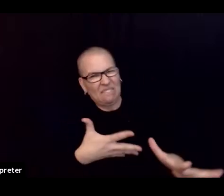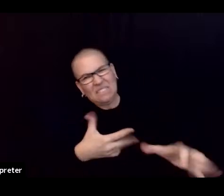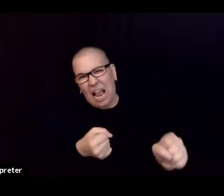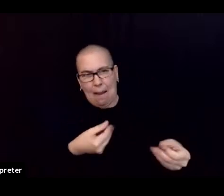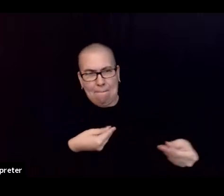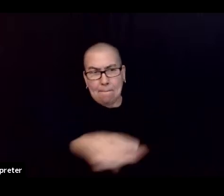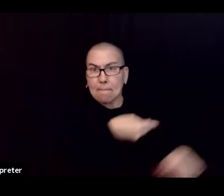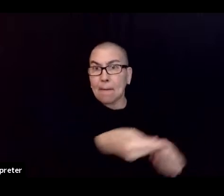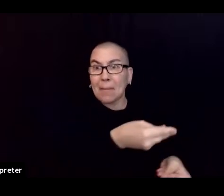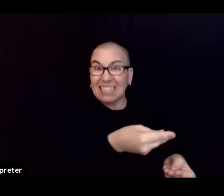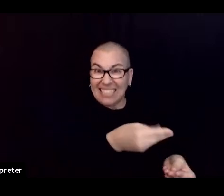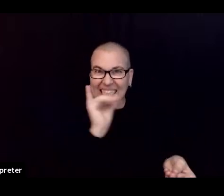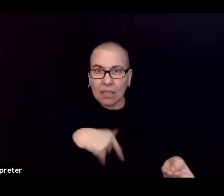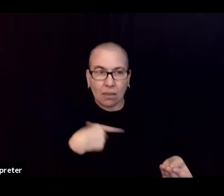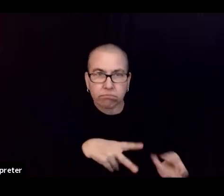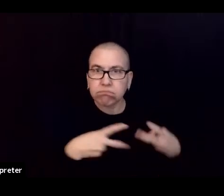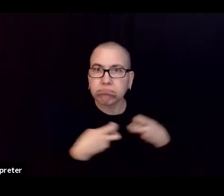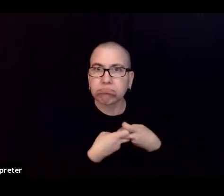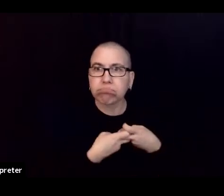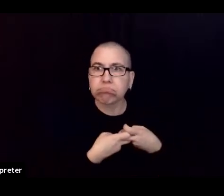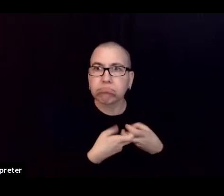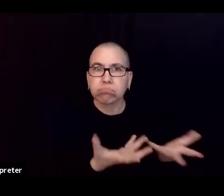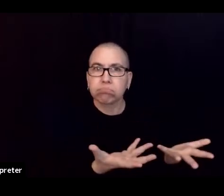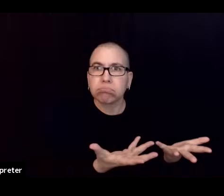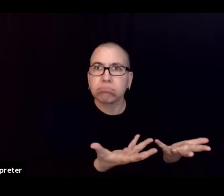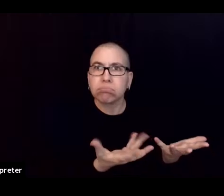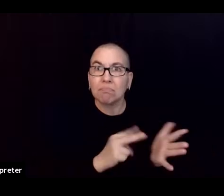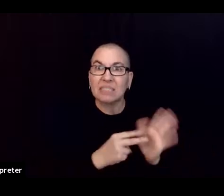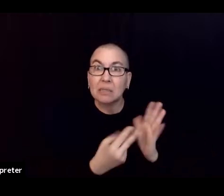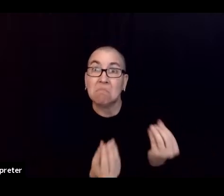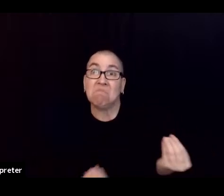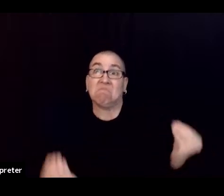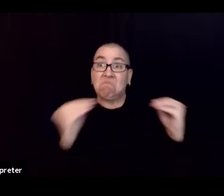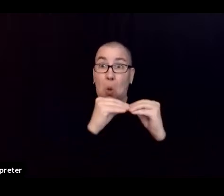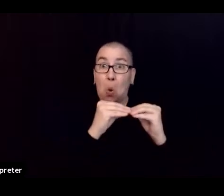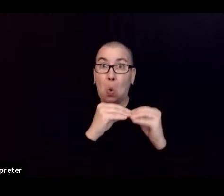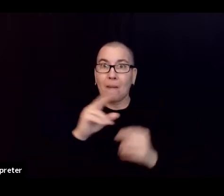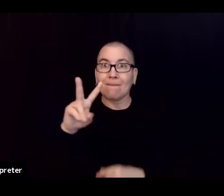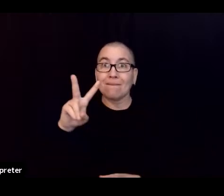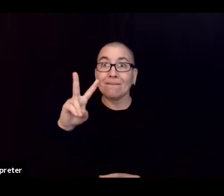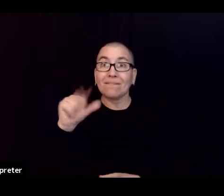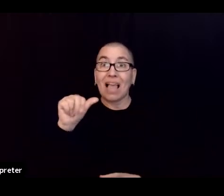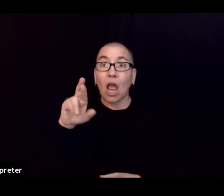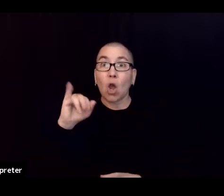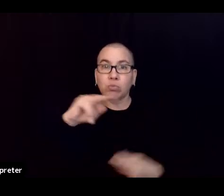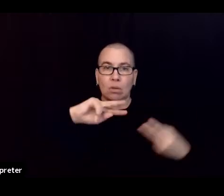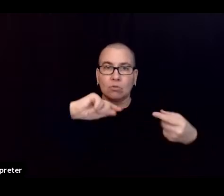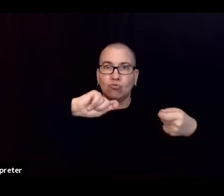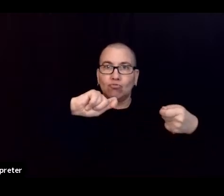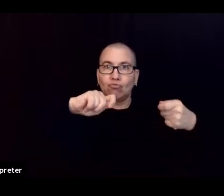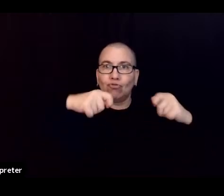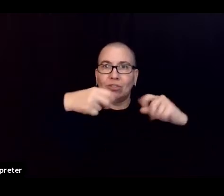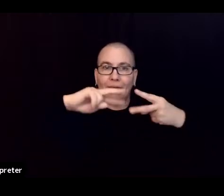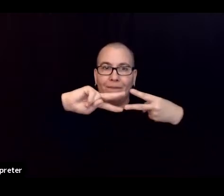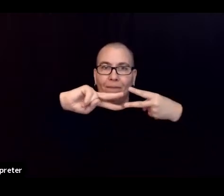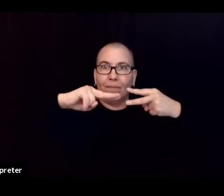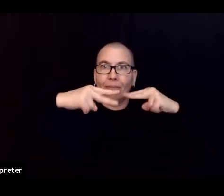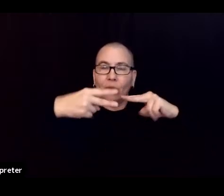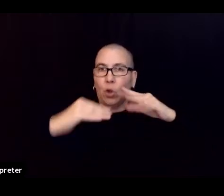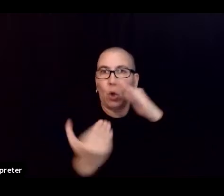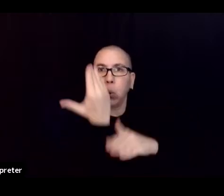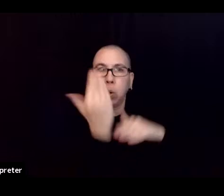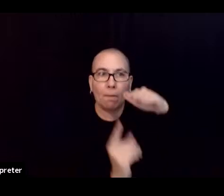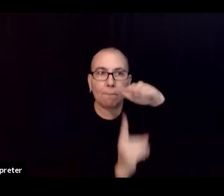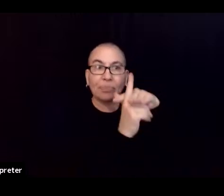the emergence of other variants. And so that's why we think it's so important that people are really taking this seriously.